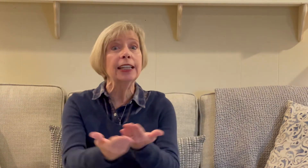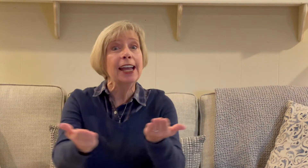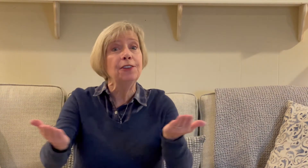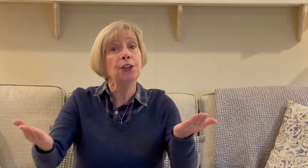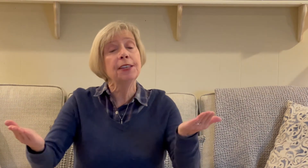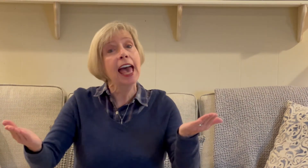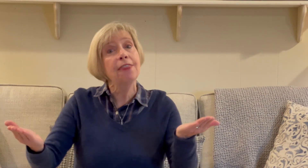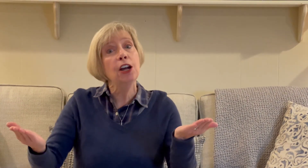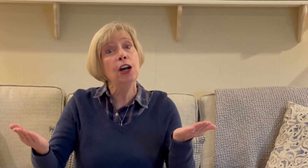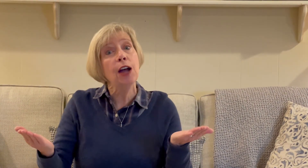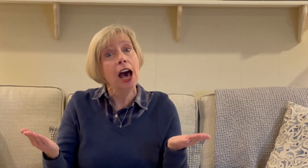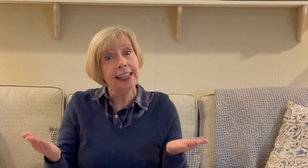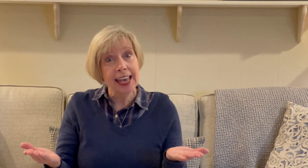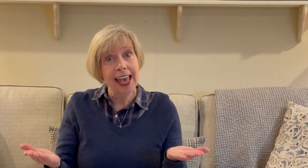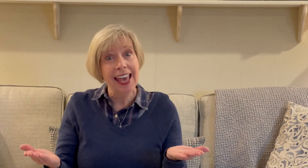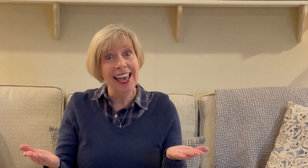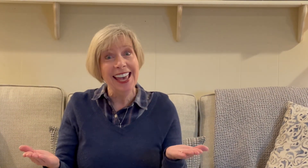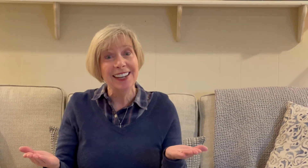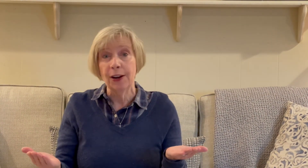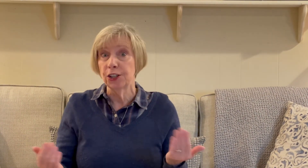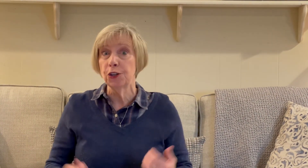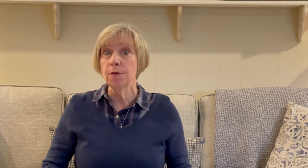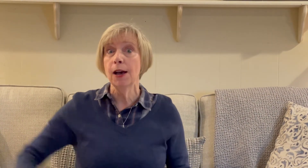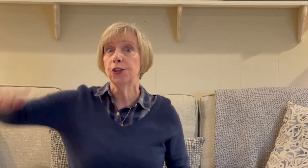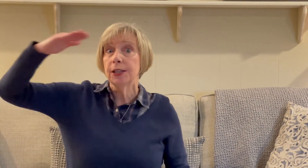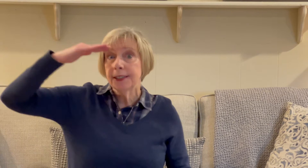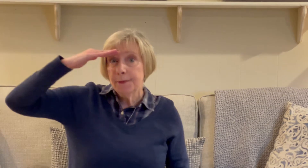here together again. Just do the motions.